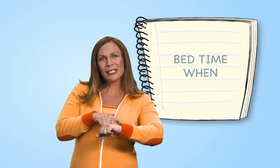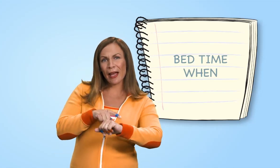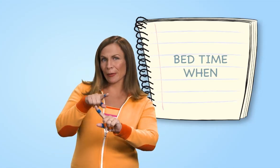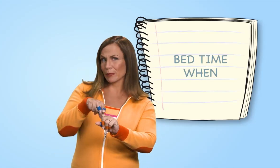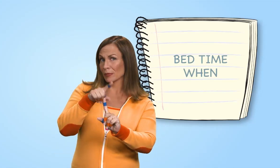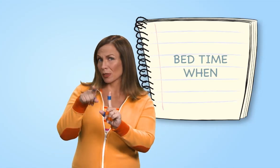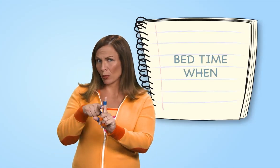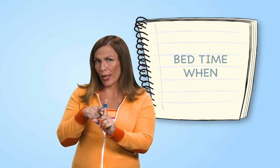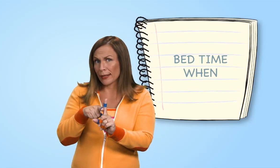Bedtime, when?